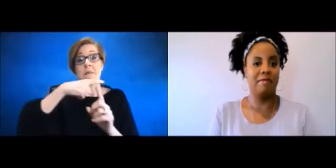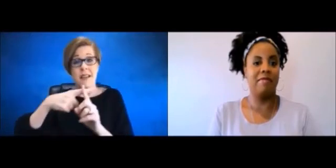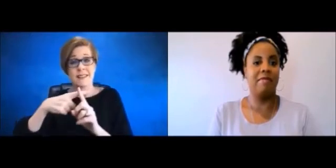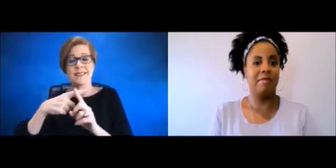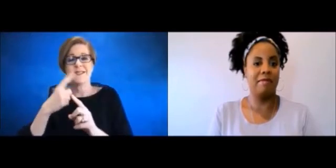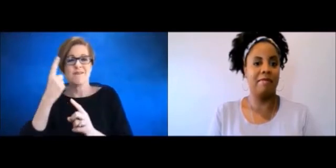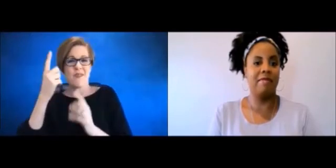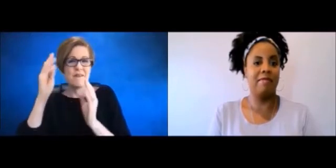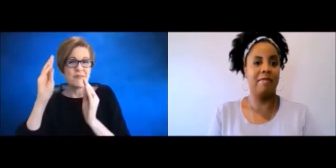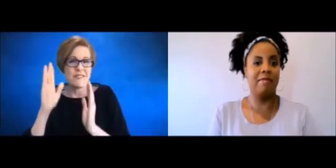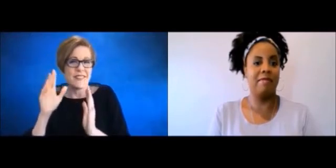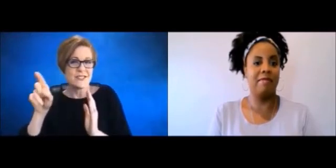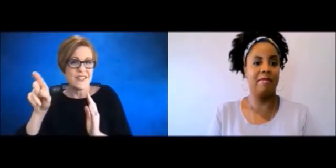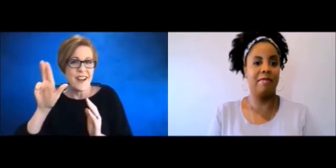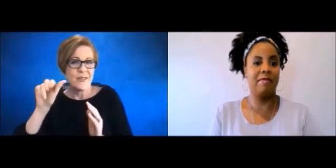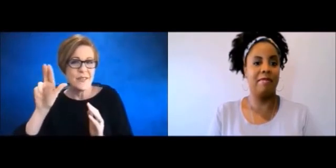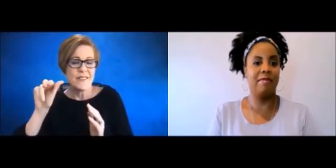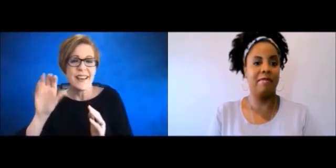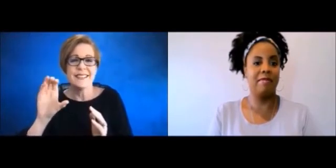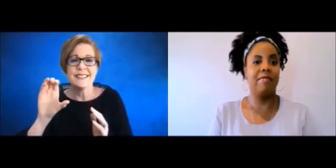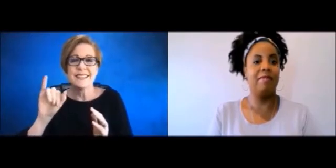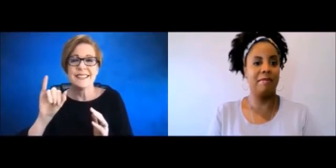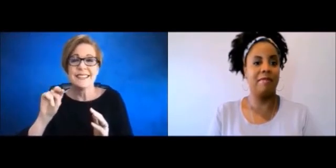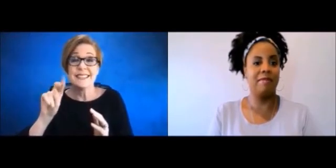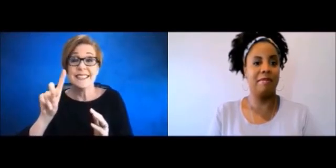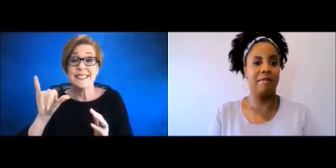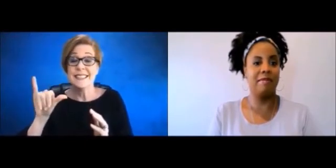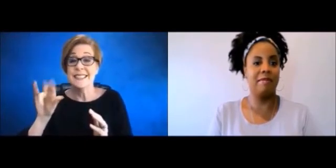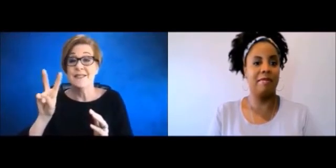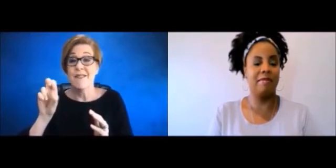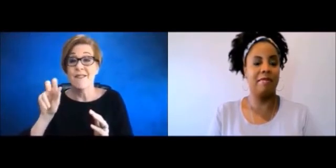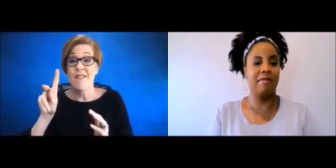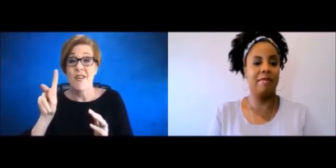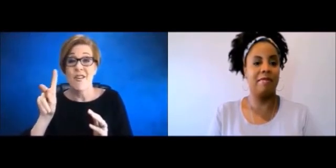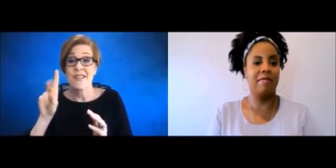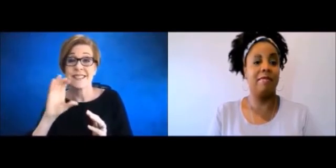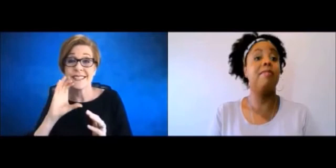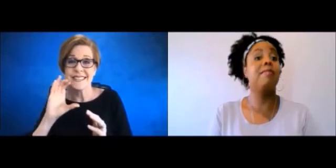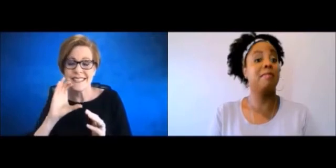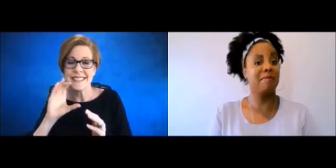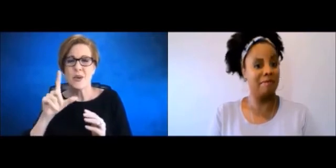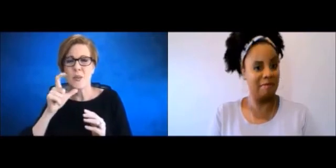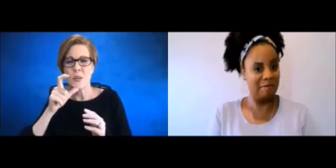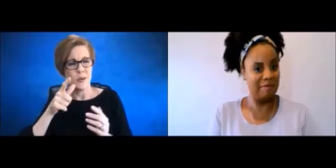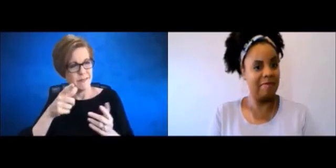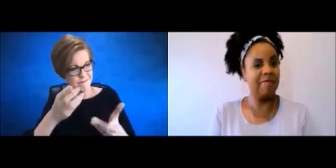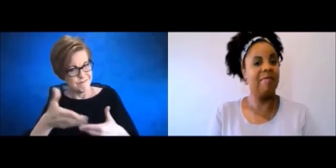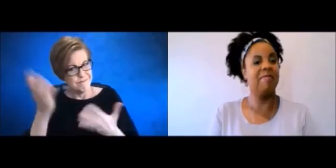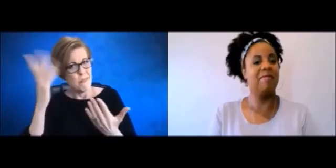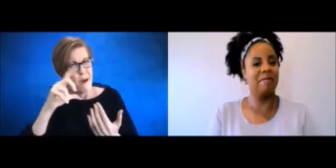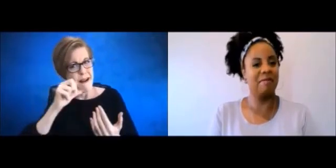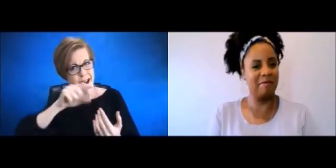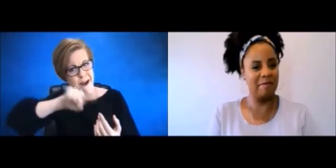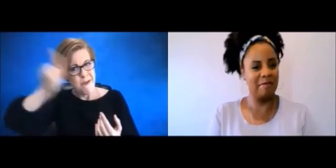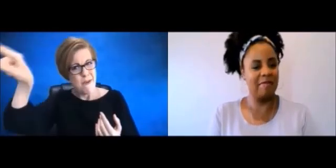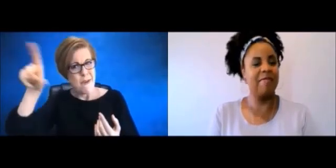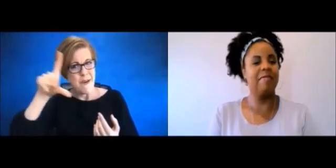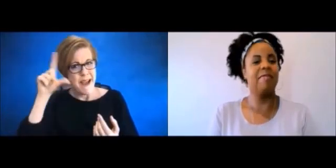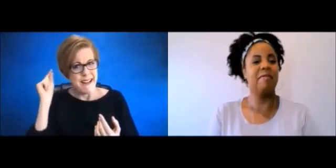also I had one professor at U of A, Cindy Volk, who encouraged me to go to Gallaudet to learn how to